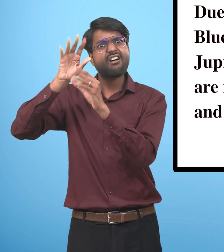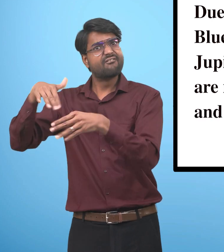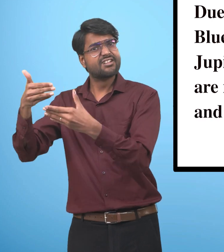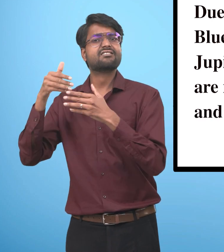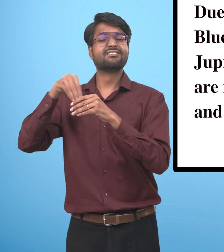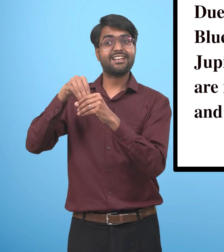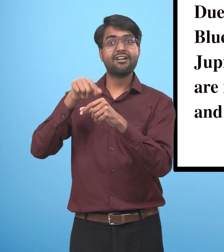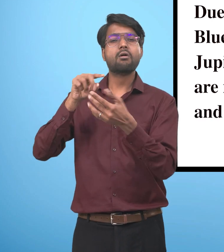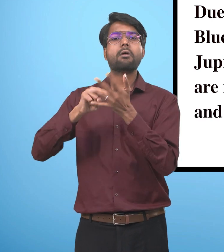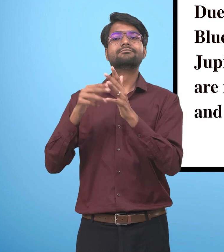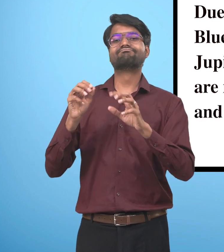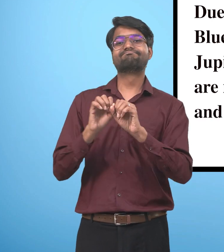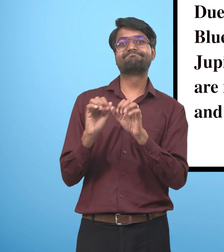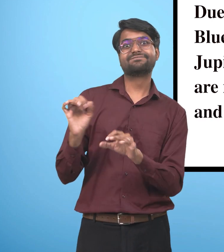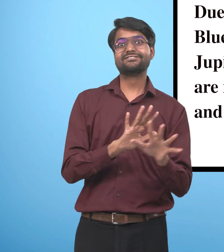And are mostly made of gases.